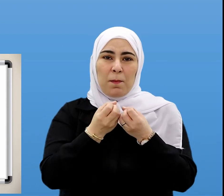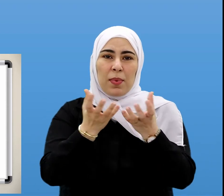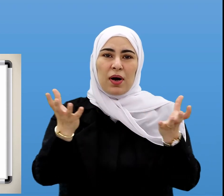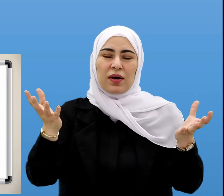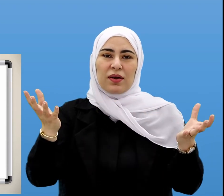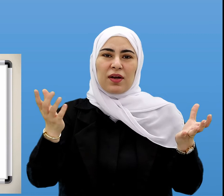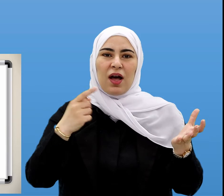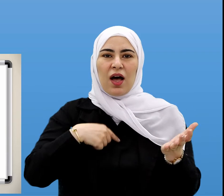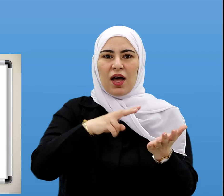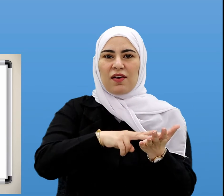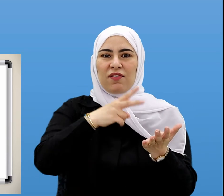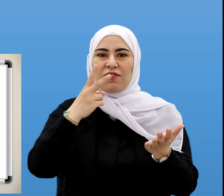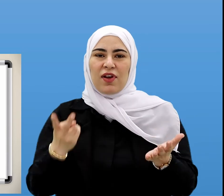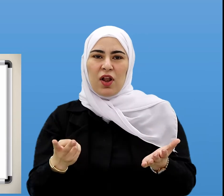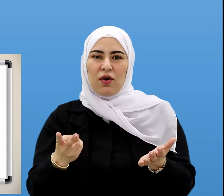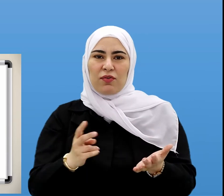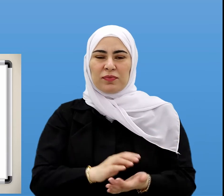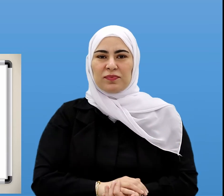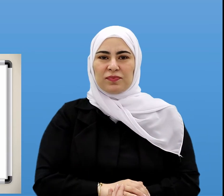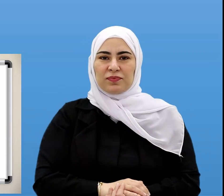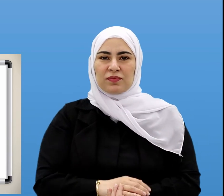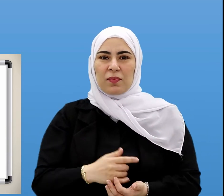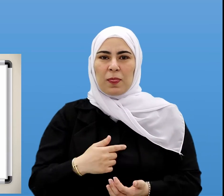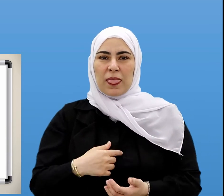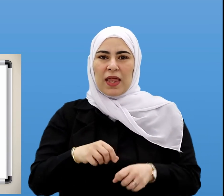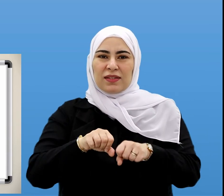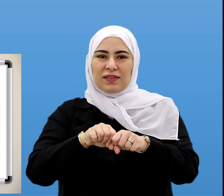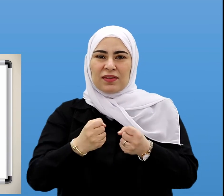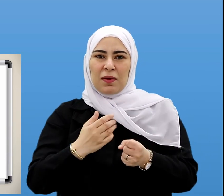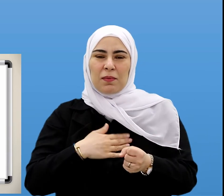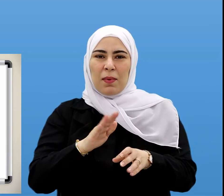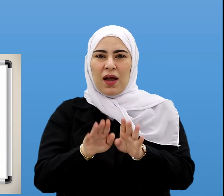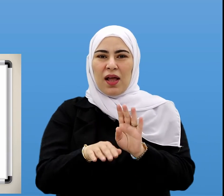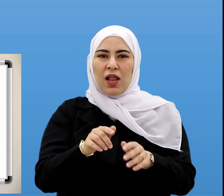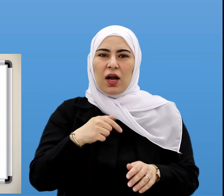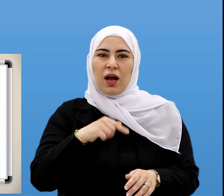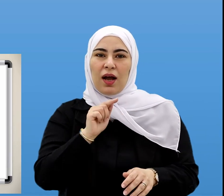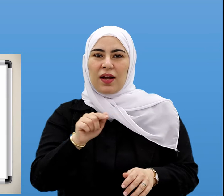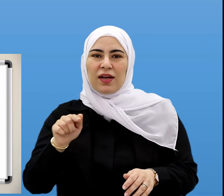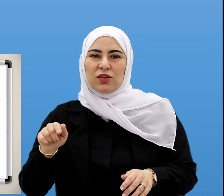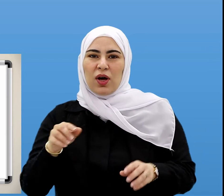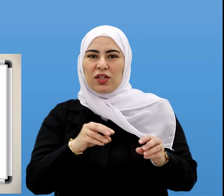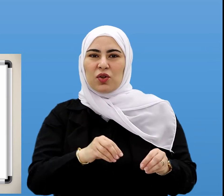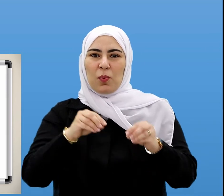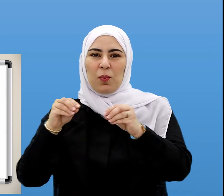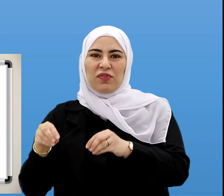the horse fell on the top of me and trapped my leg. I could or couldn't move it a little. The correct answer here